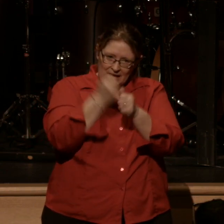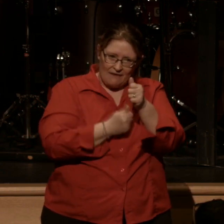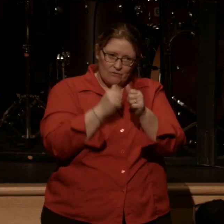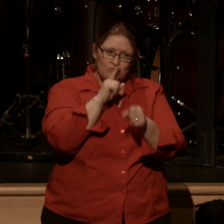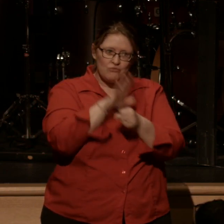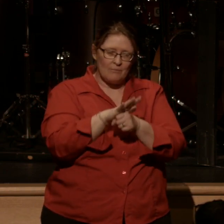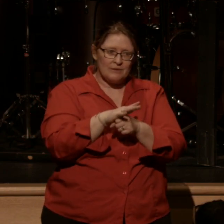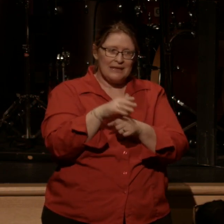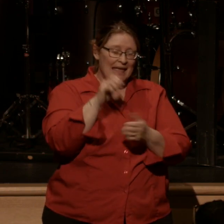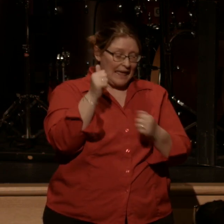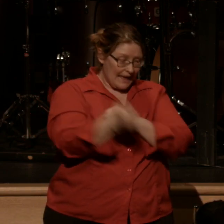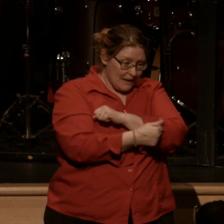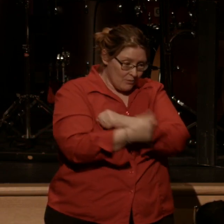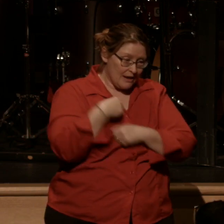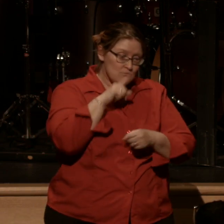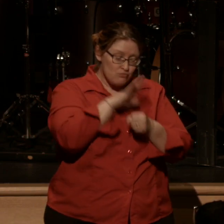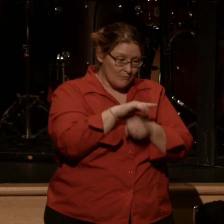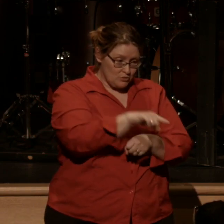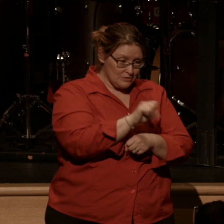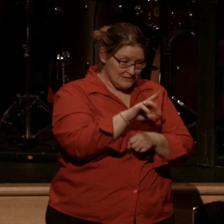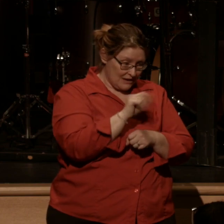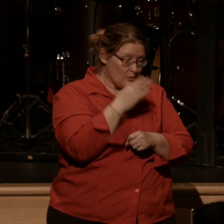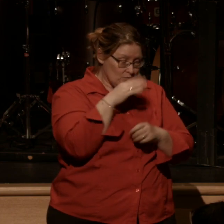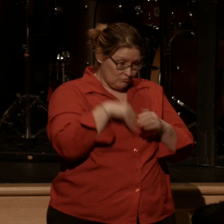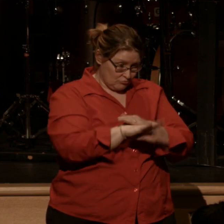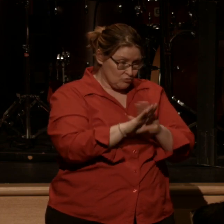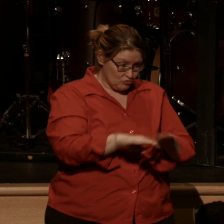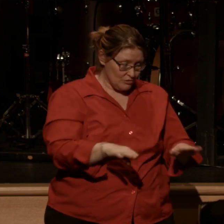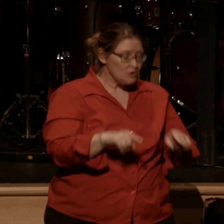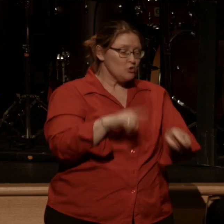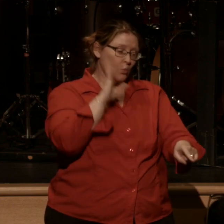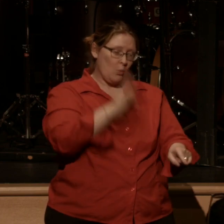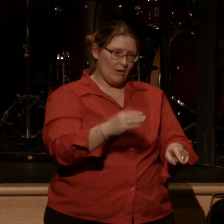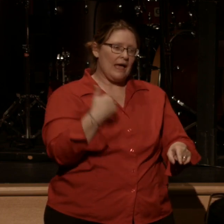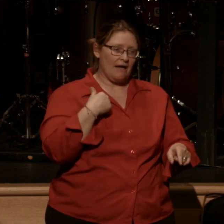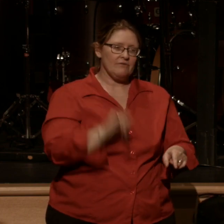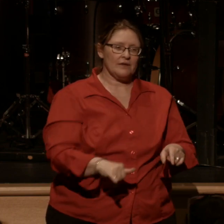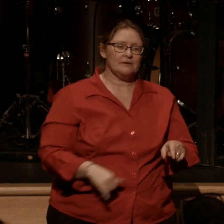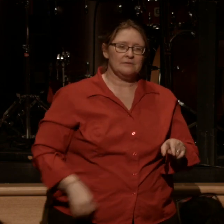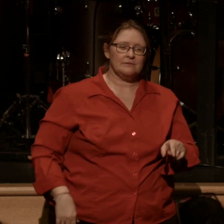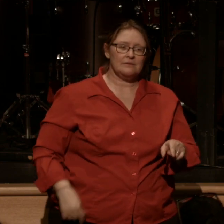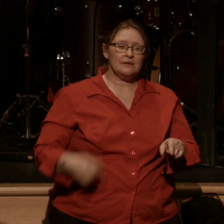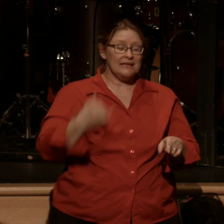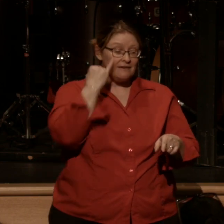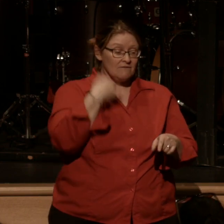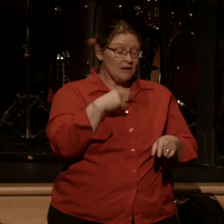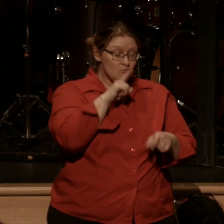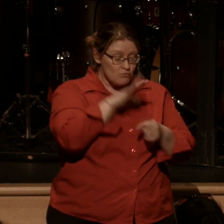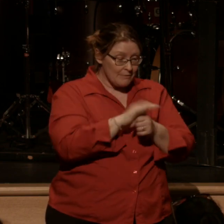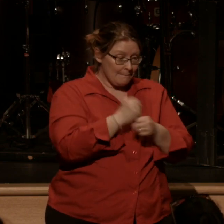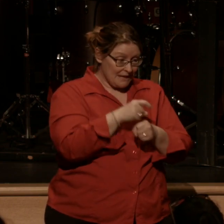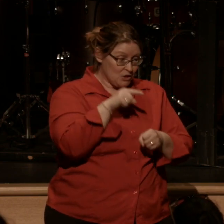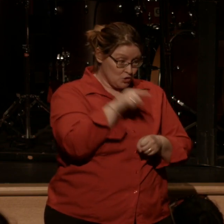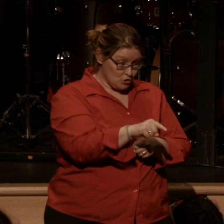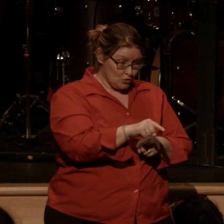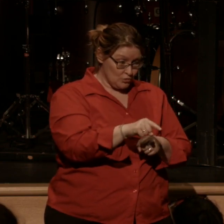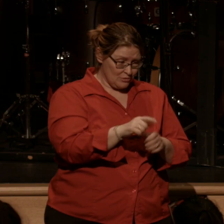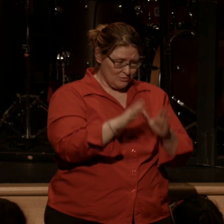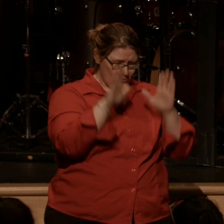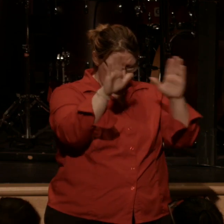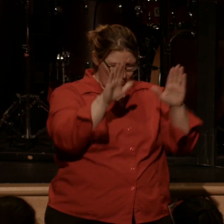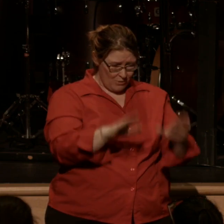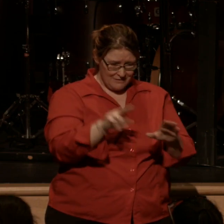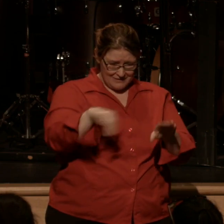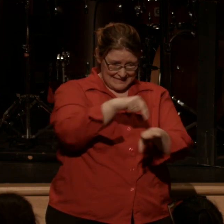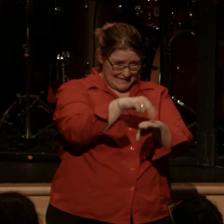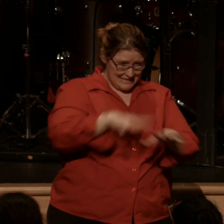promise. Abraham, if I promise that you and Sarah will have a child, you will have a child. If I promise to make you a great nation